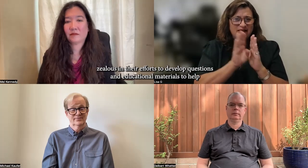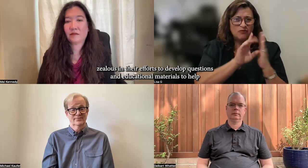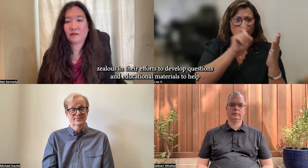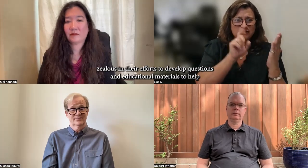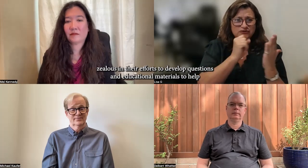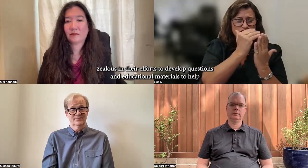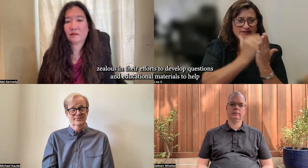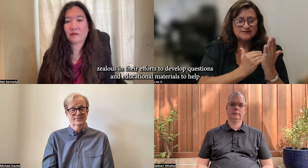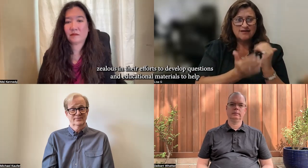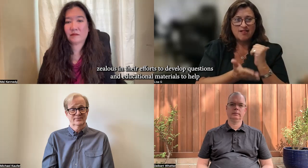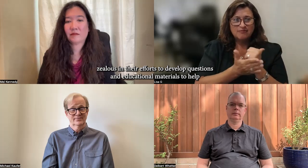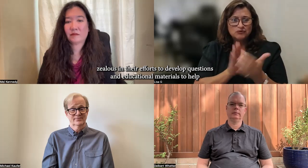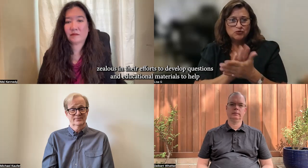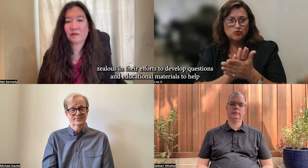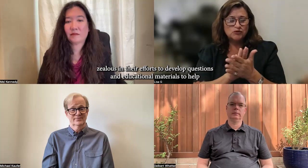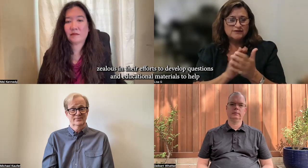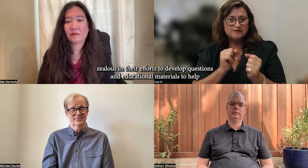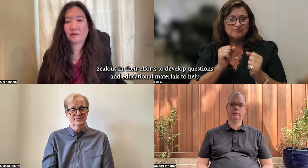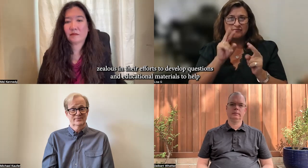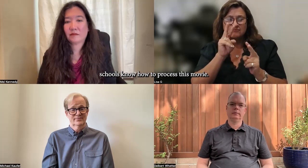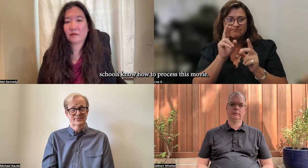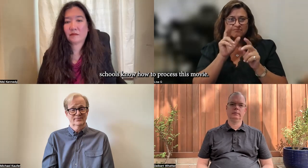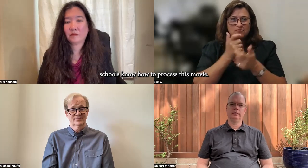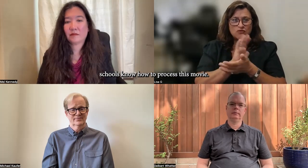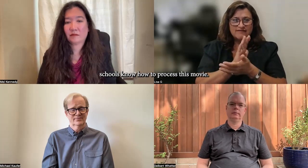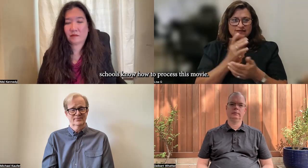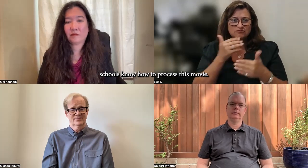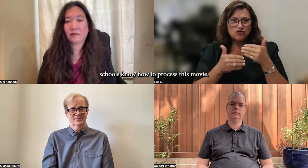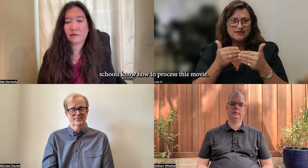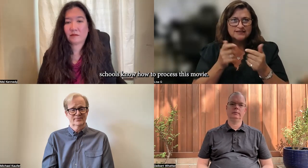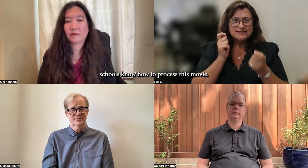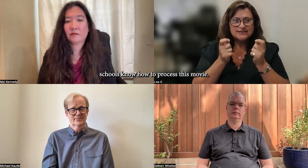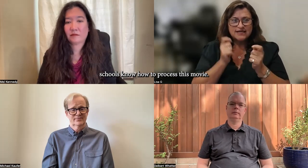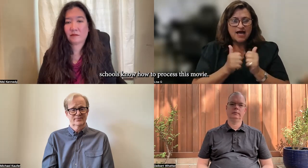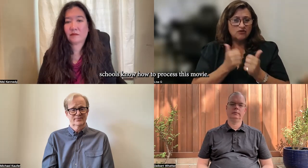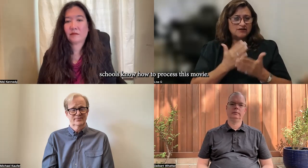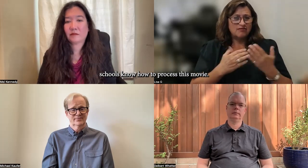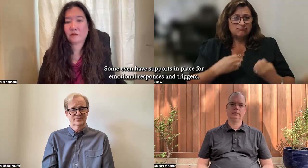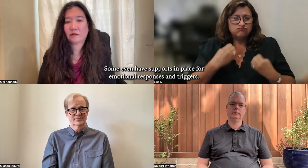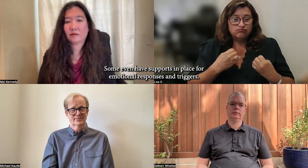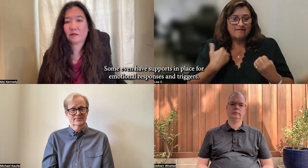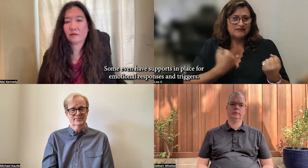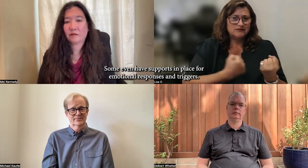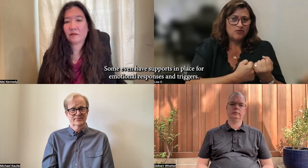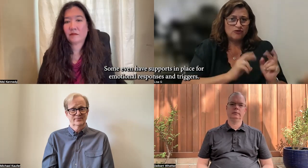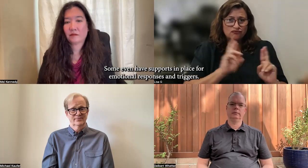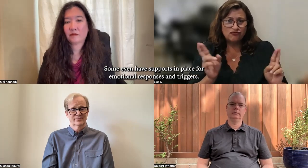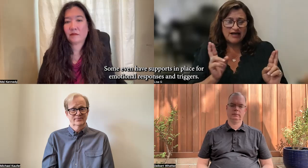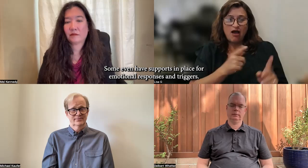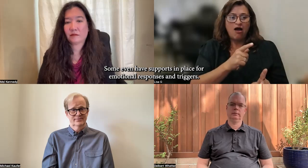zealous in their efforts to develop questions and educational materials to help schools know how to process this movie. Some even have supports in place